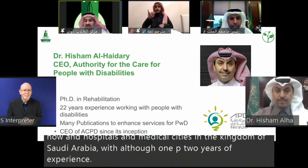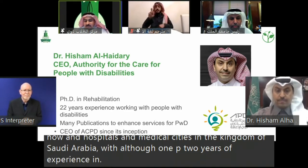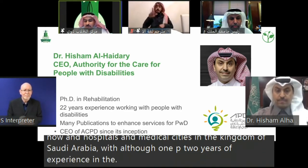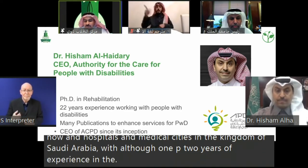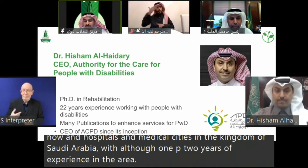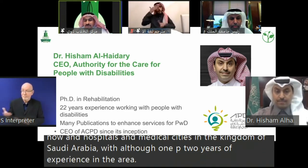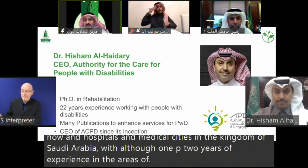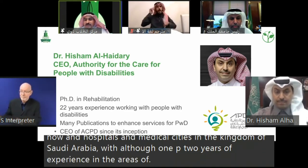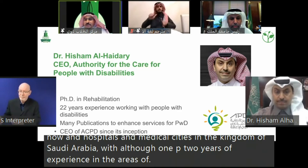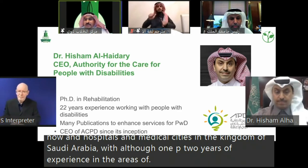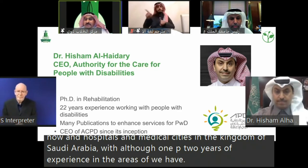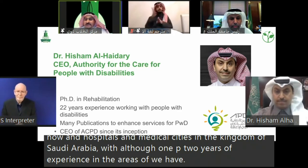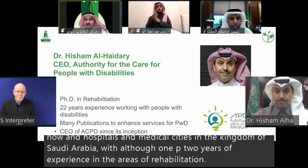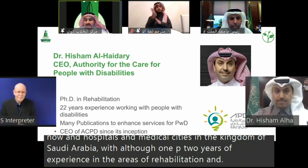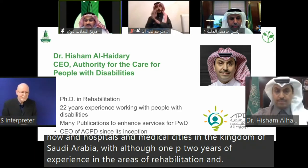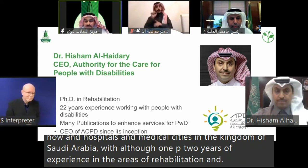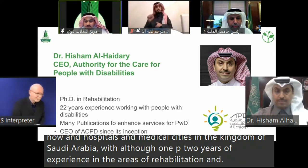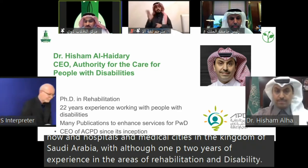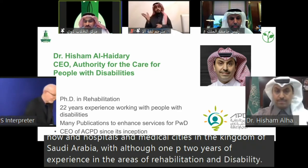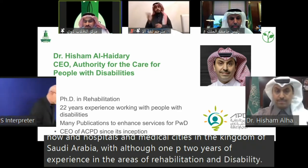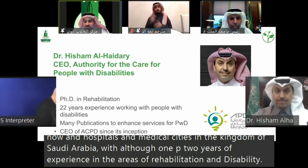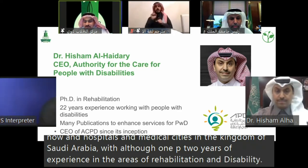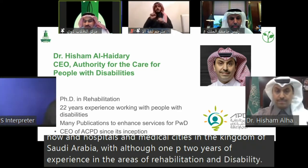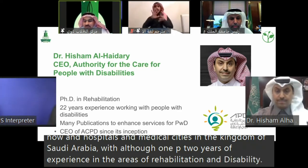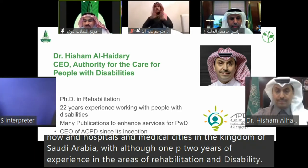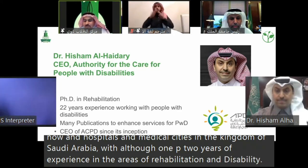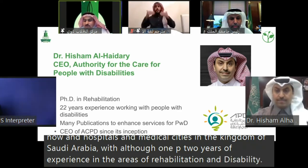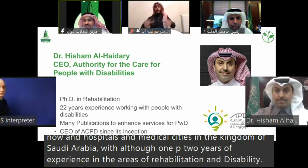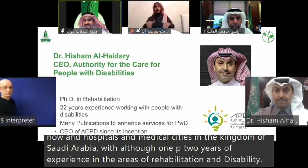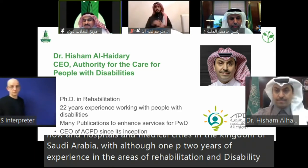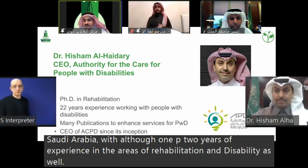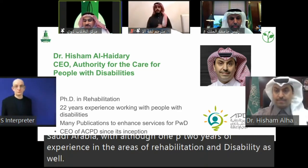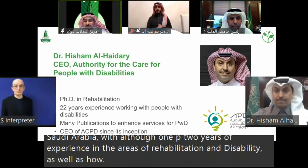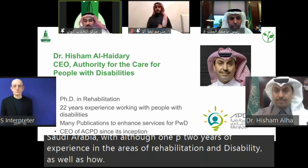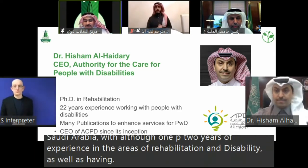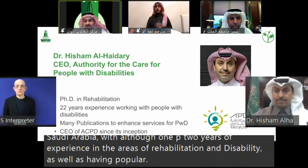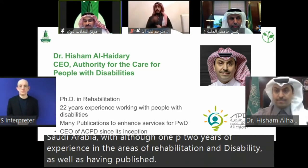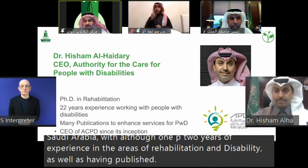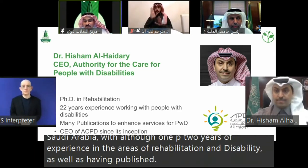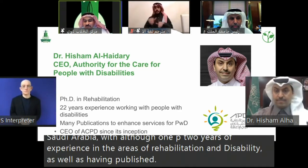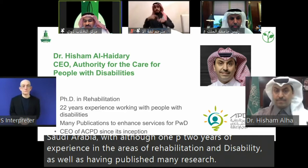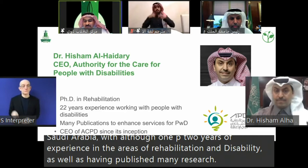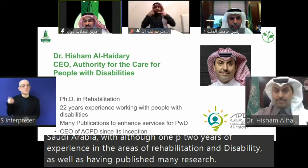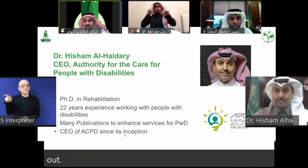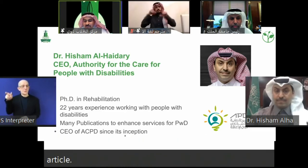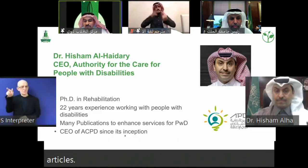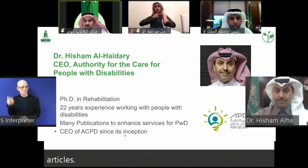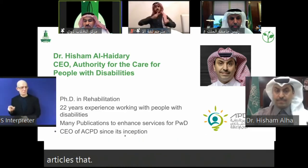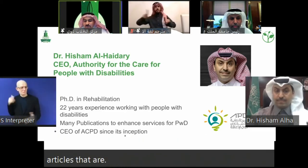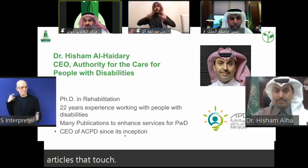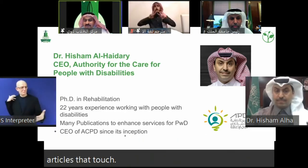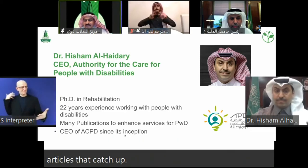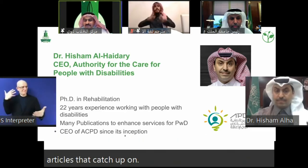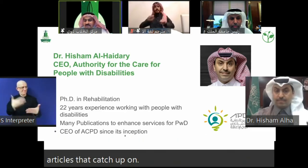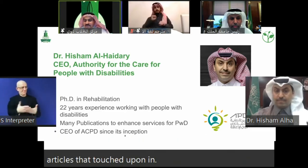the areas of rehabilitation and disability, as well as having published many research articles that touch